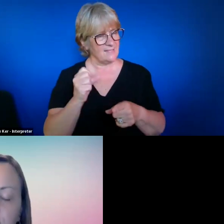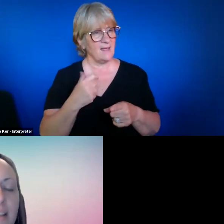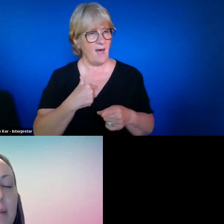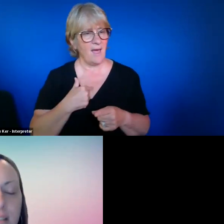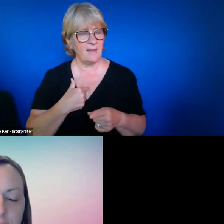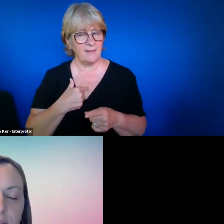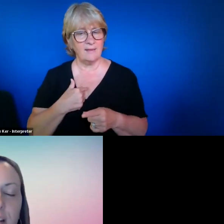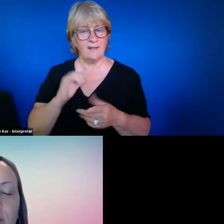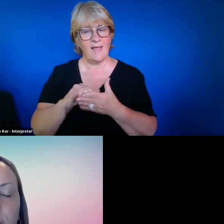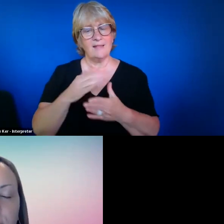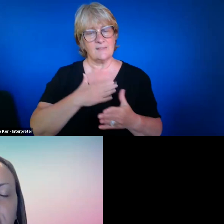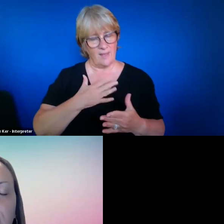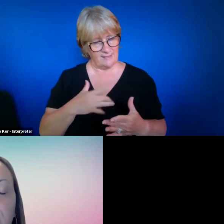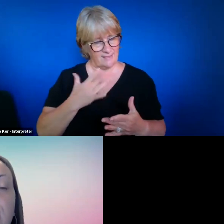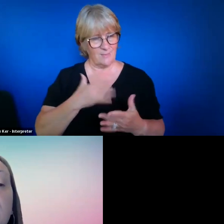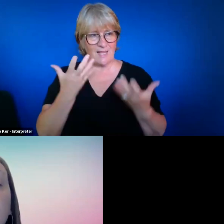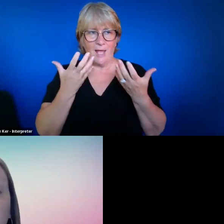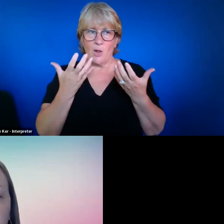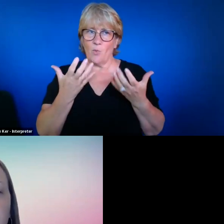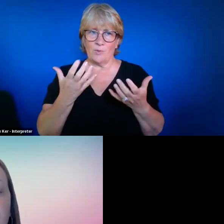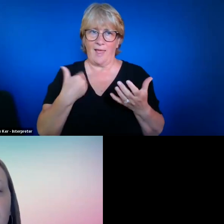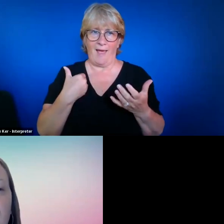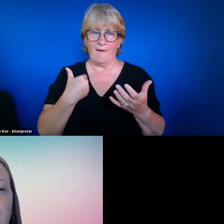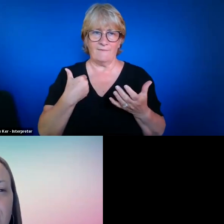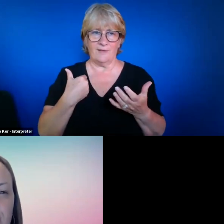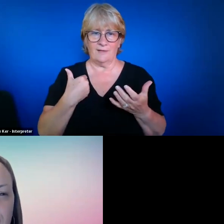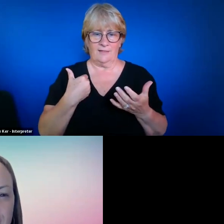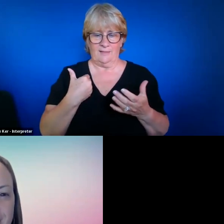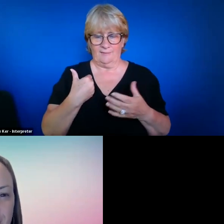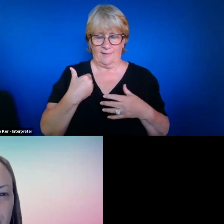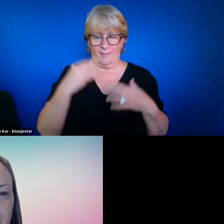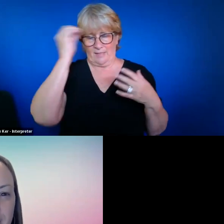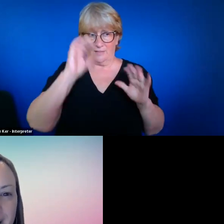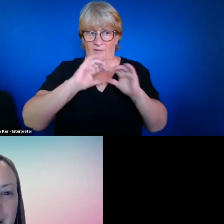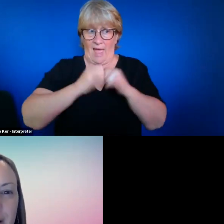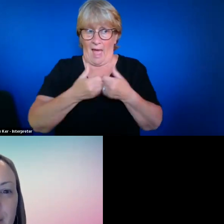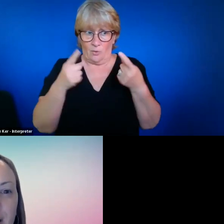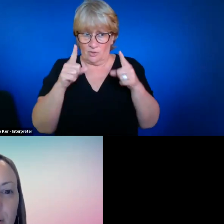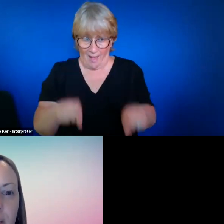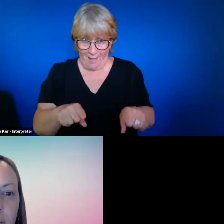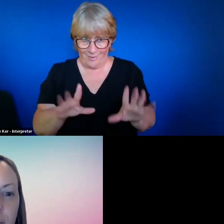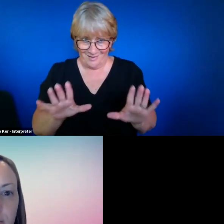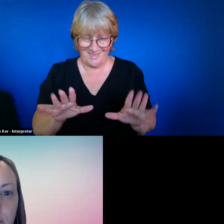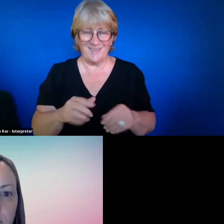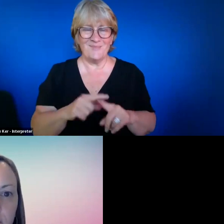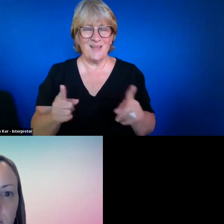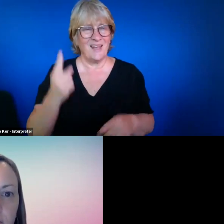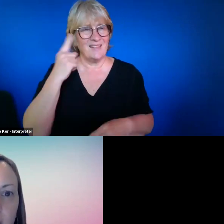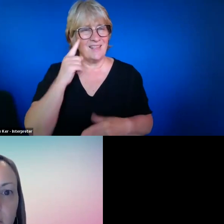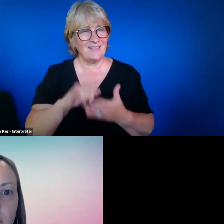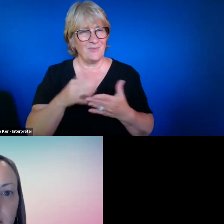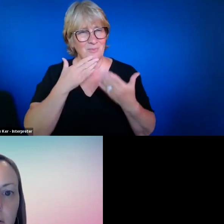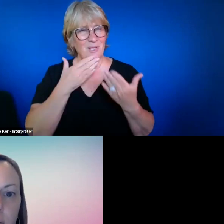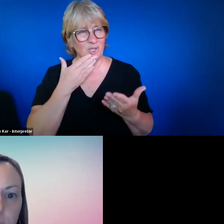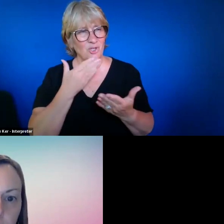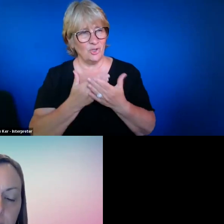Yep, that's my sentiment. I don't have prescriptive opinions on how that should happen at this point, but I think that would be